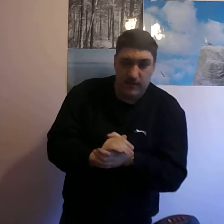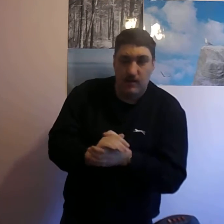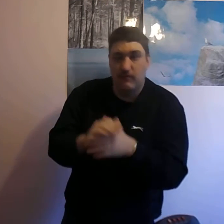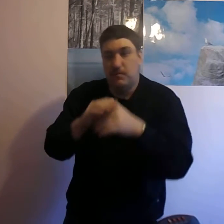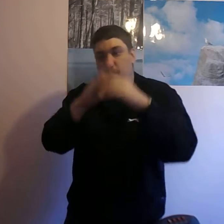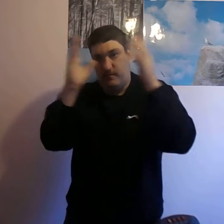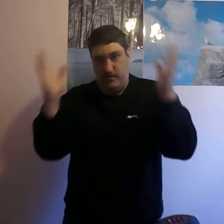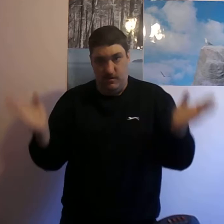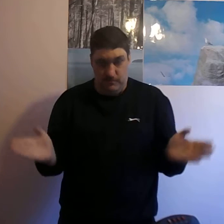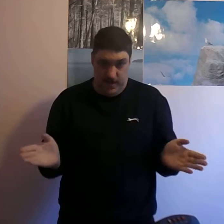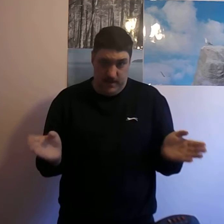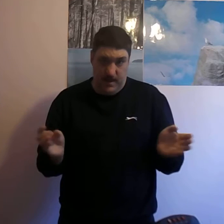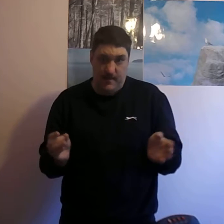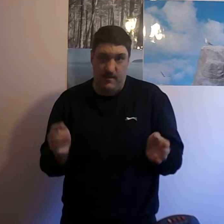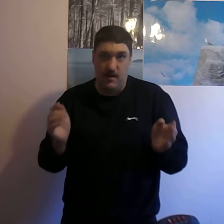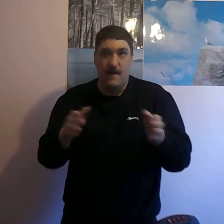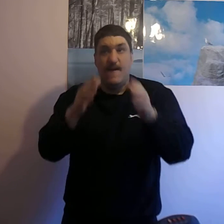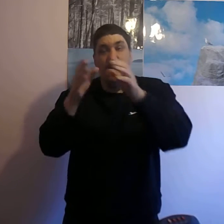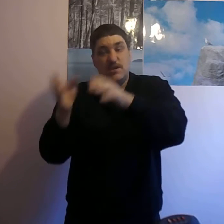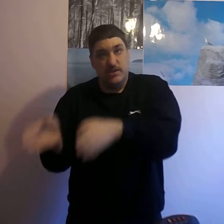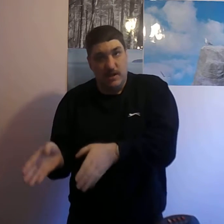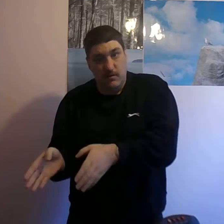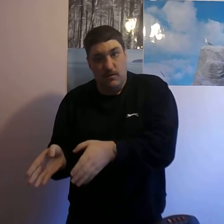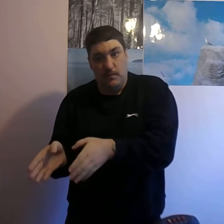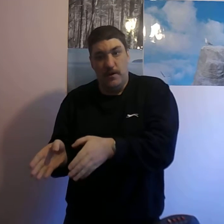yourself. But there was some big disaster. Chell